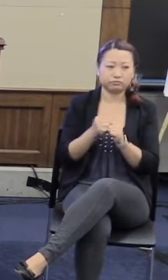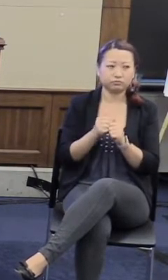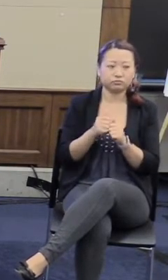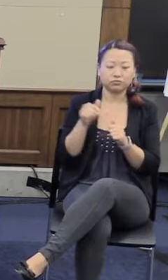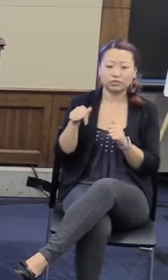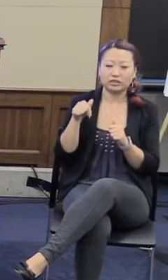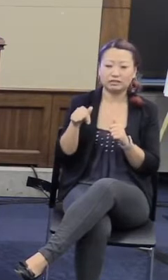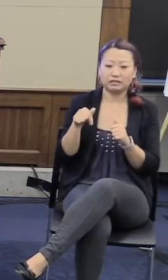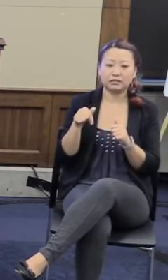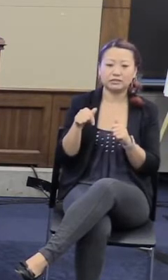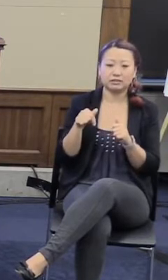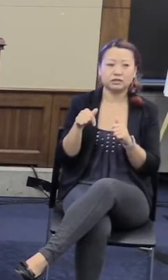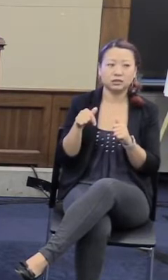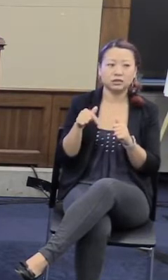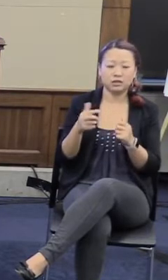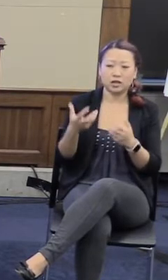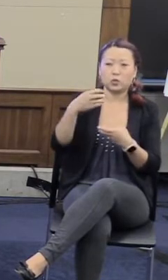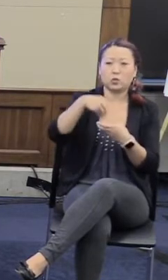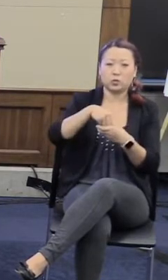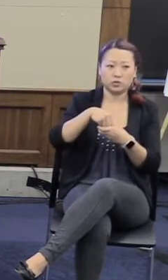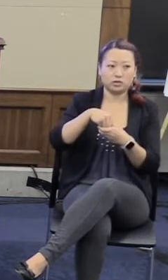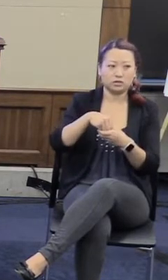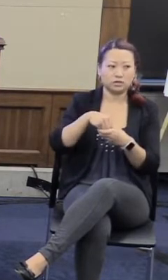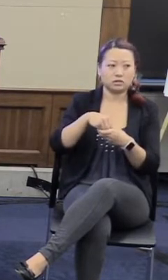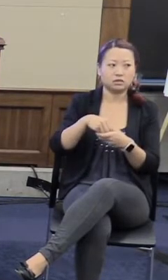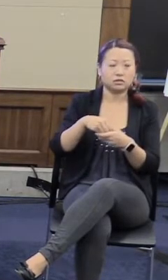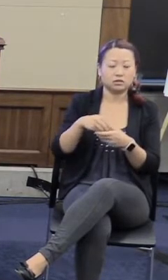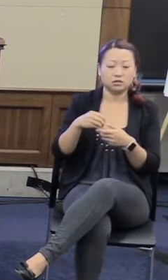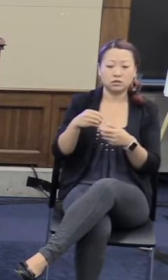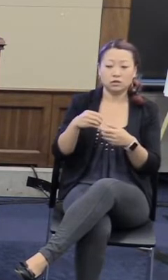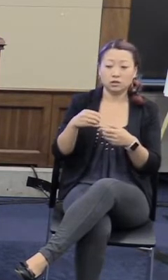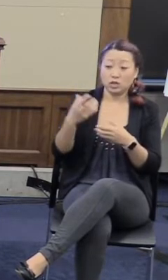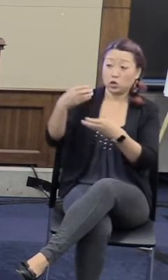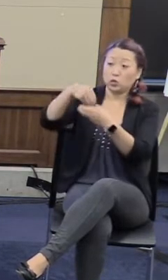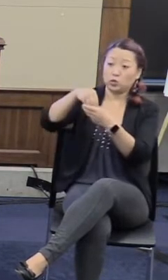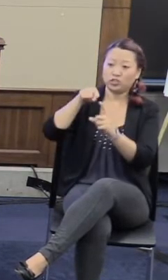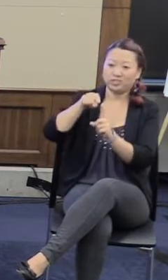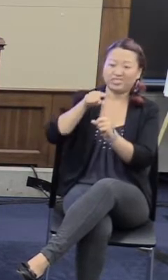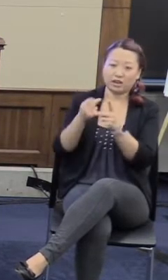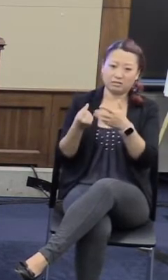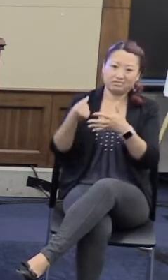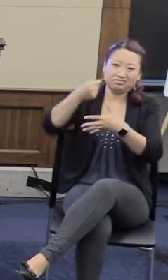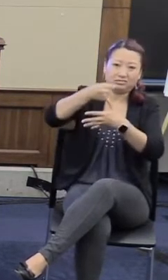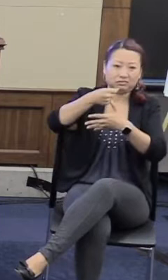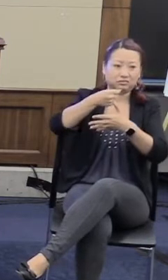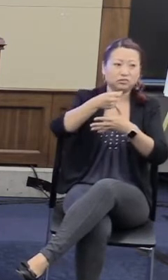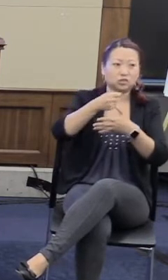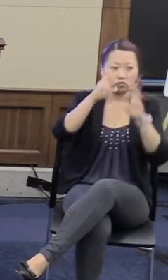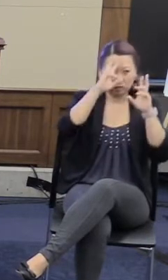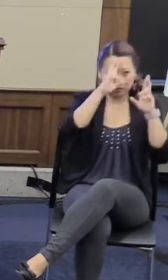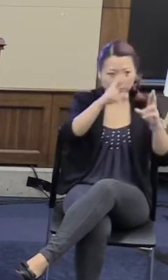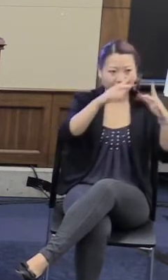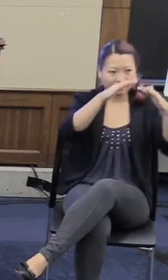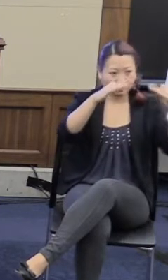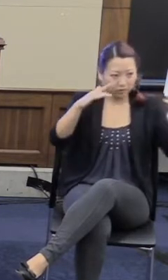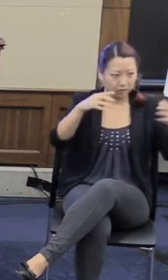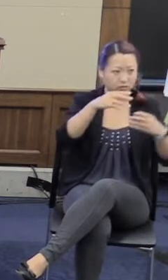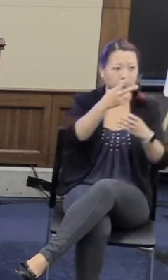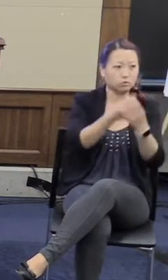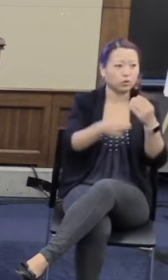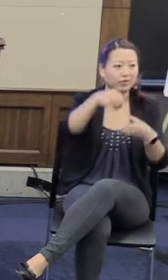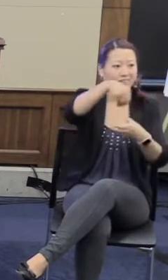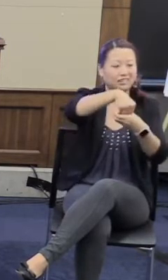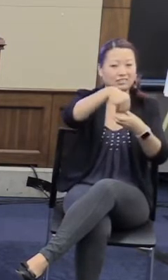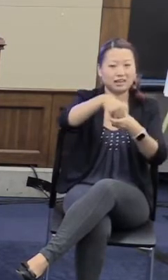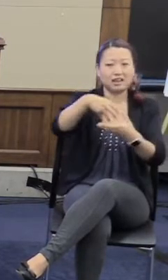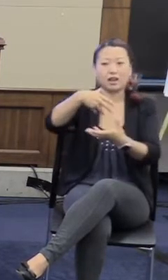entity ensures that inclusion is prioritized, that diversity is respected, both inside and